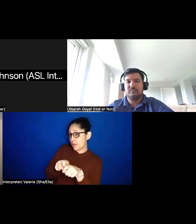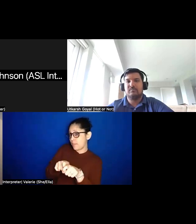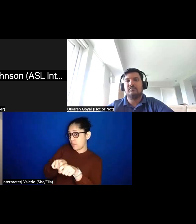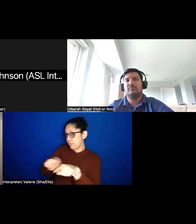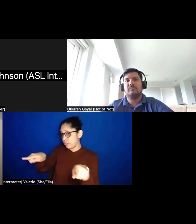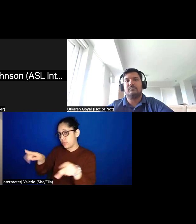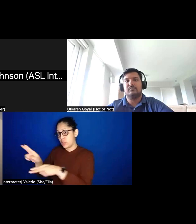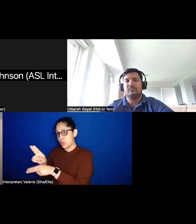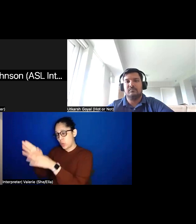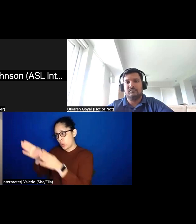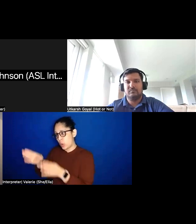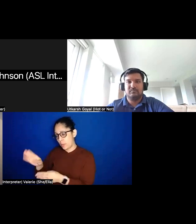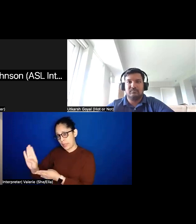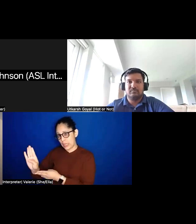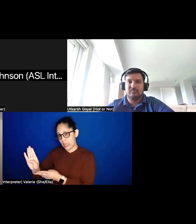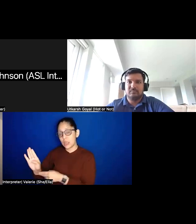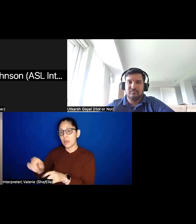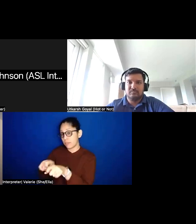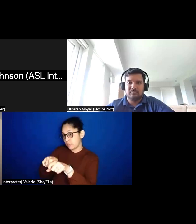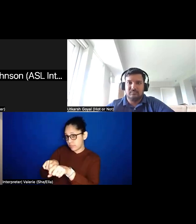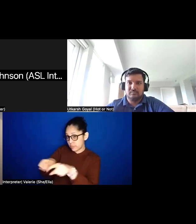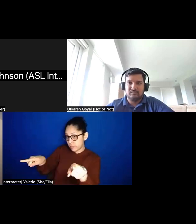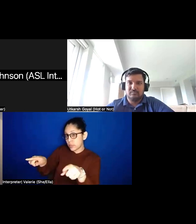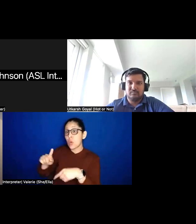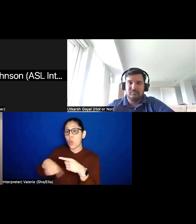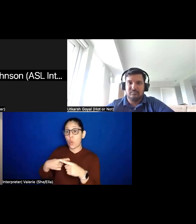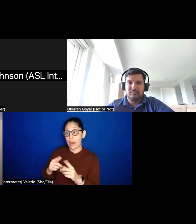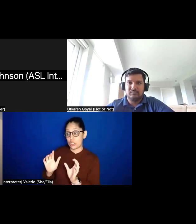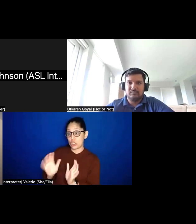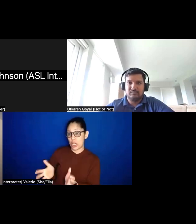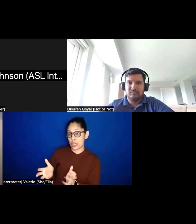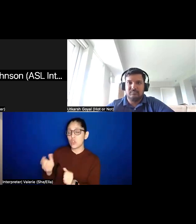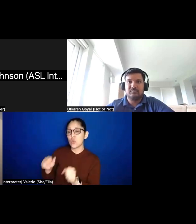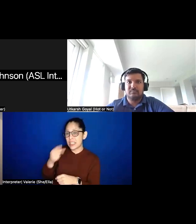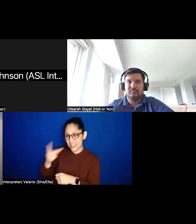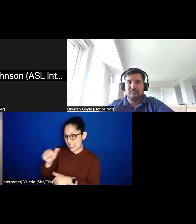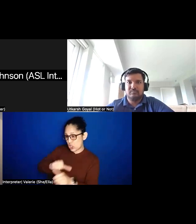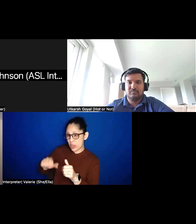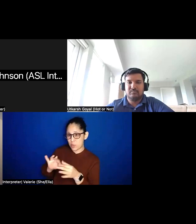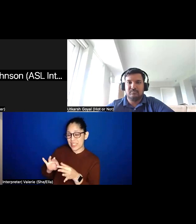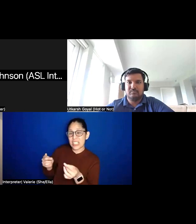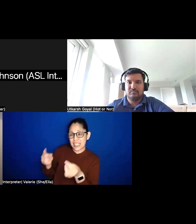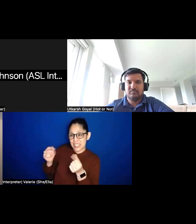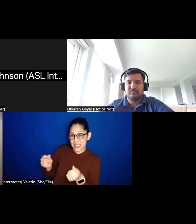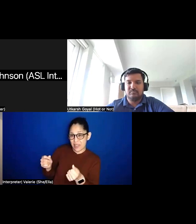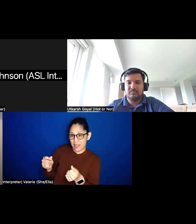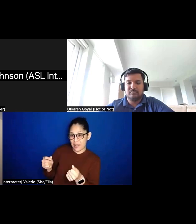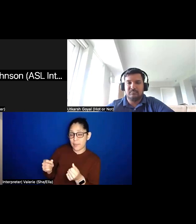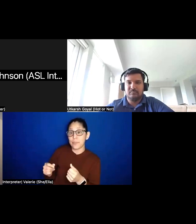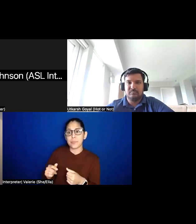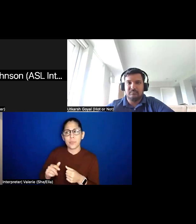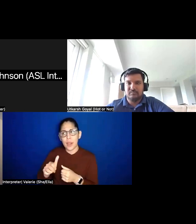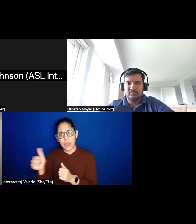so when they're chatting, you can see each other's messages instantly. And you can see things like the other